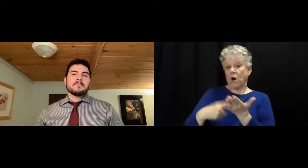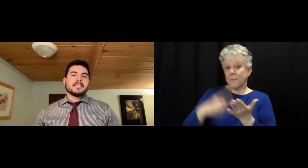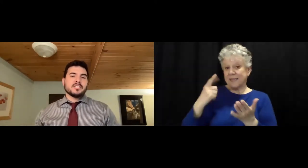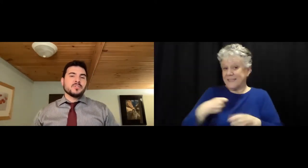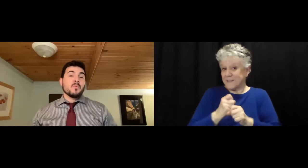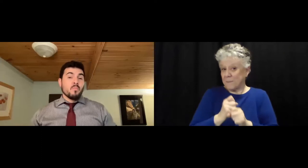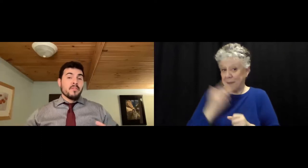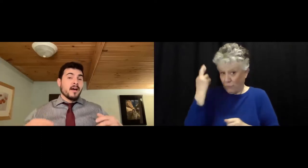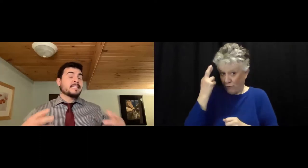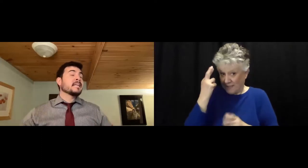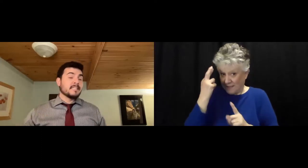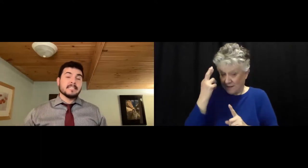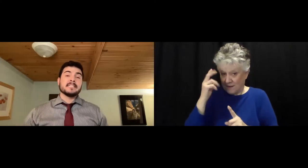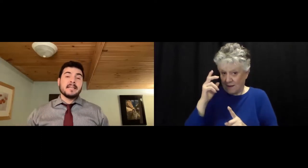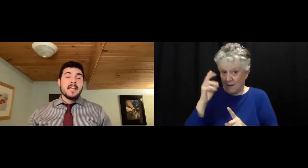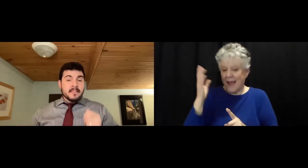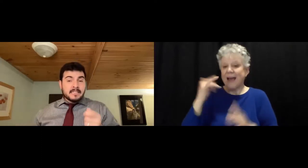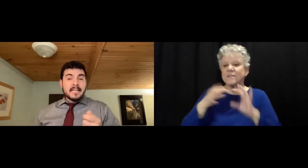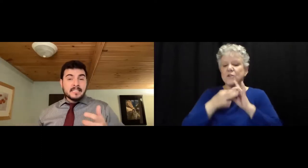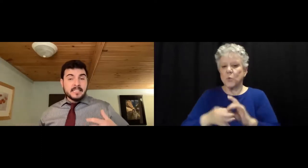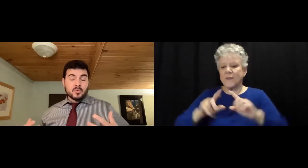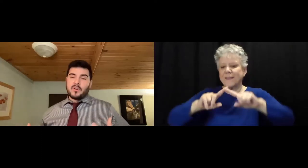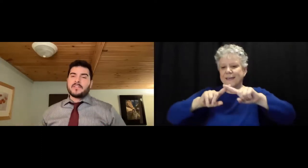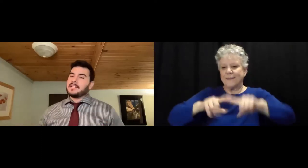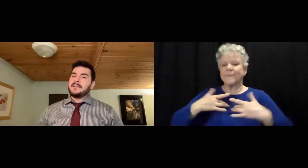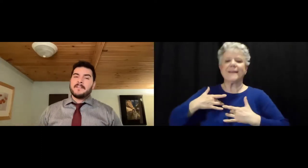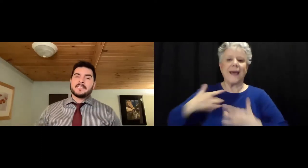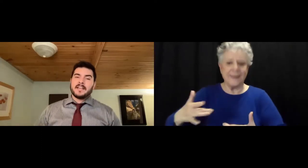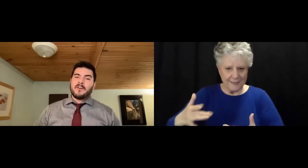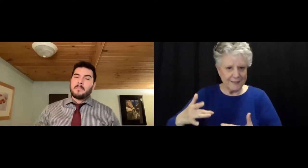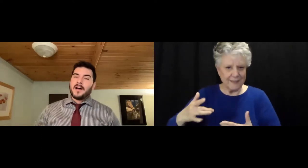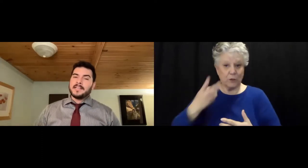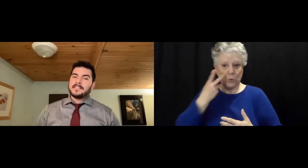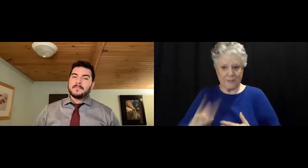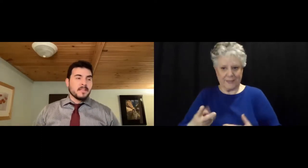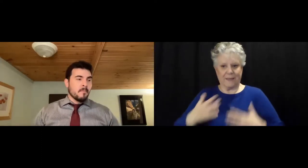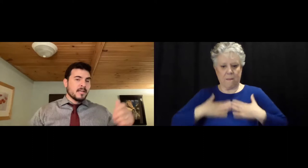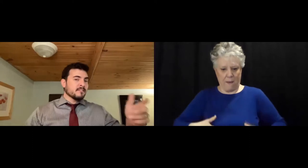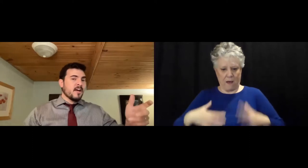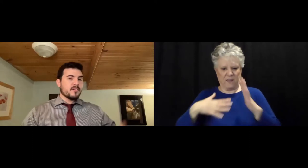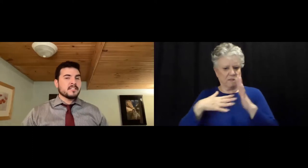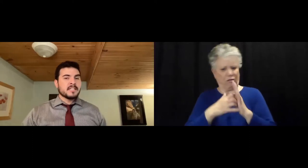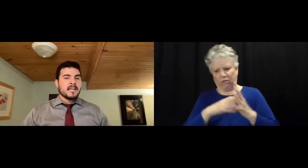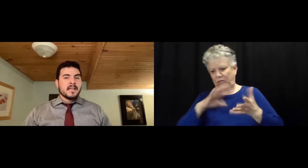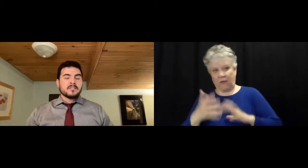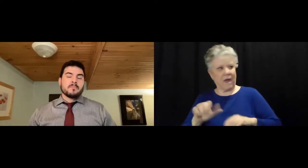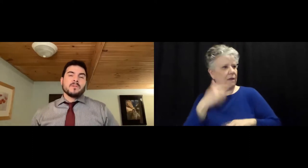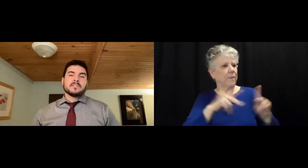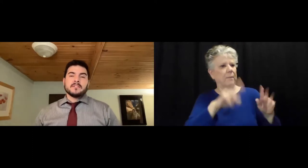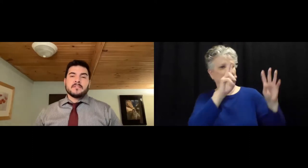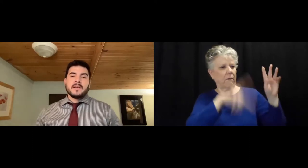has something to do with a tendency, the tendency to regard the defects of our bodies and the bodies of others